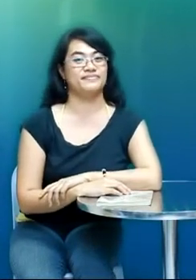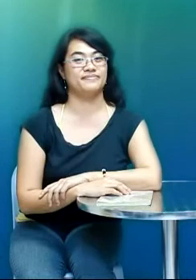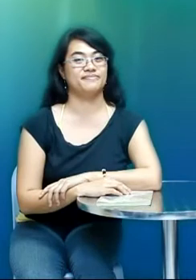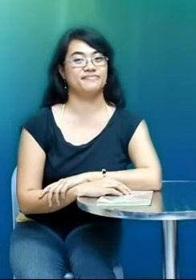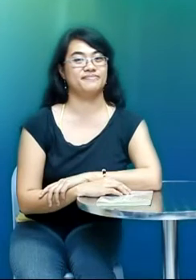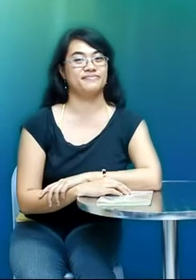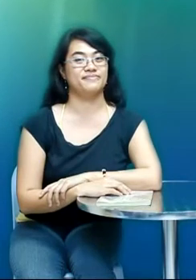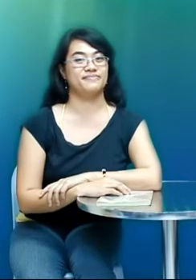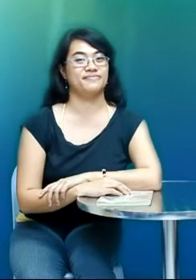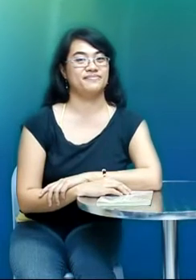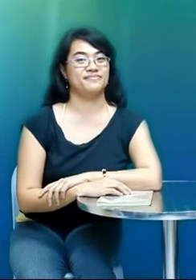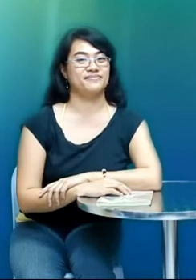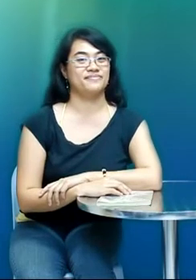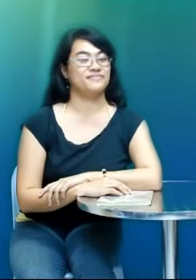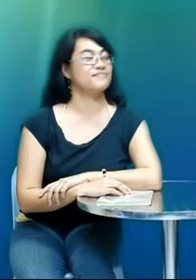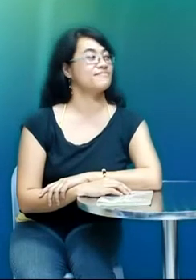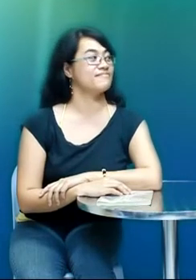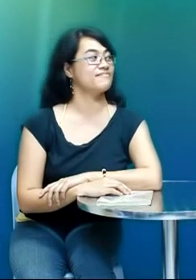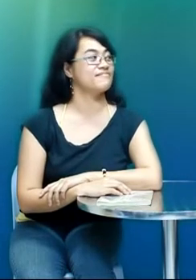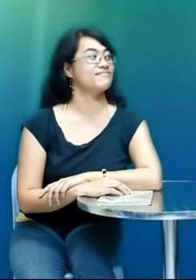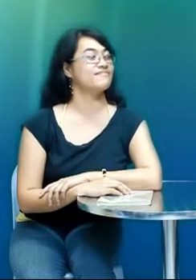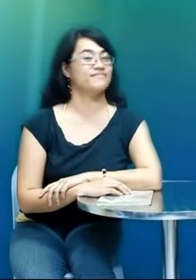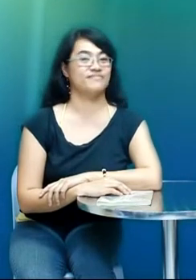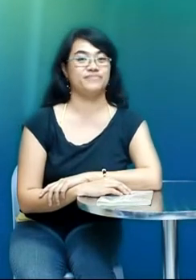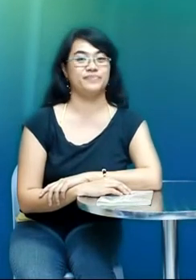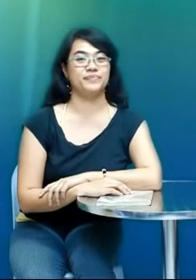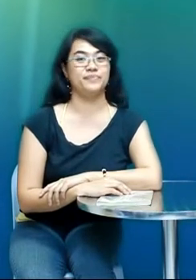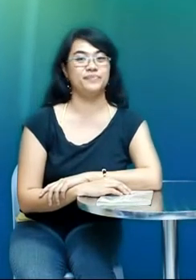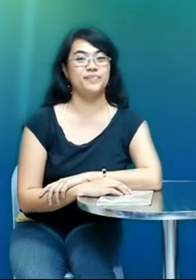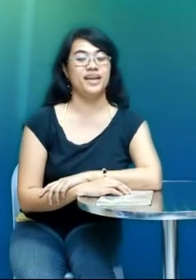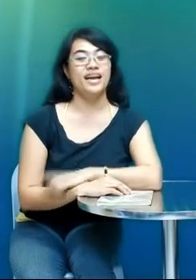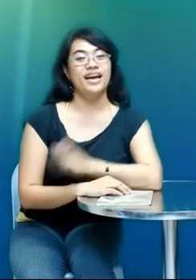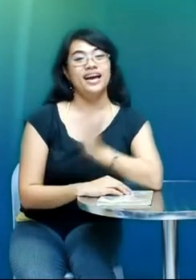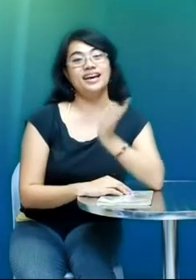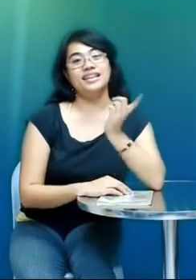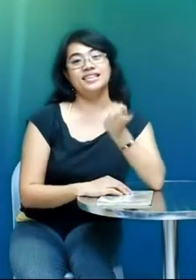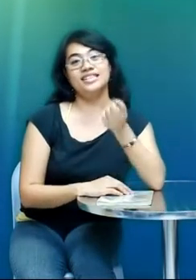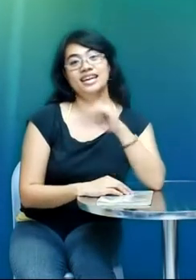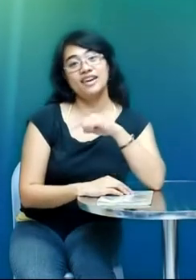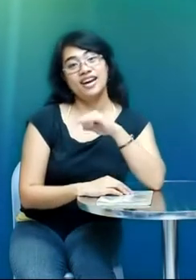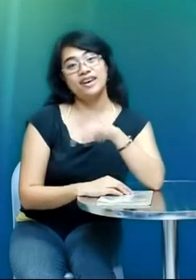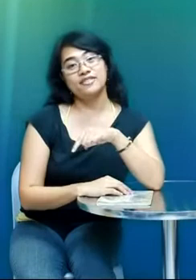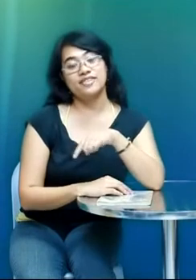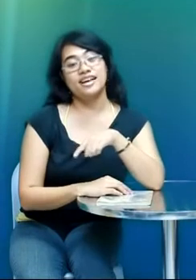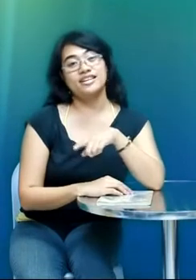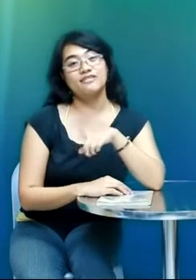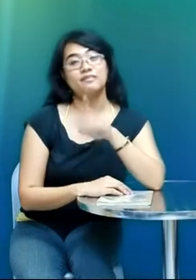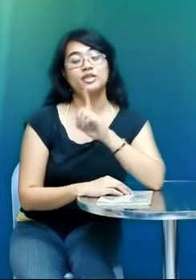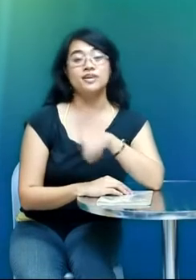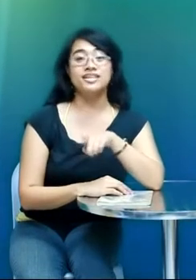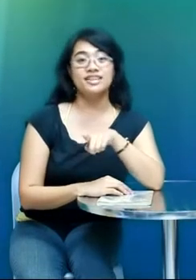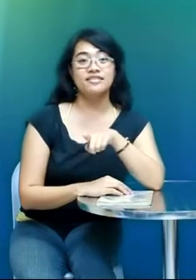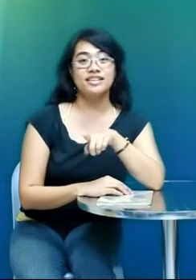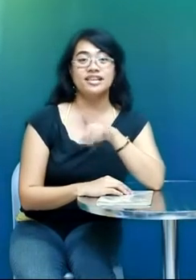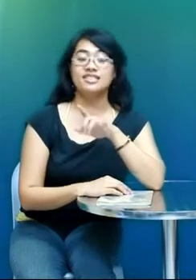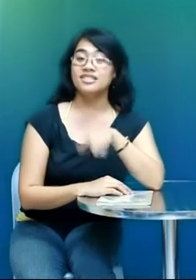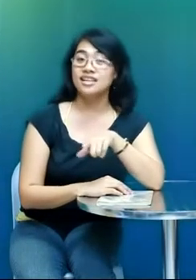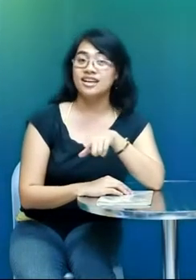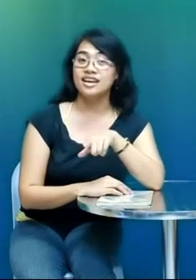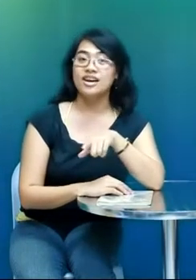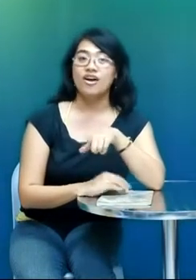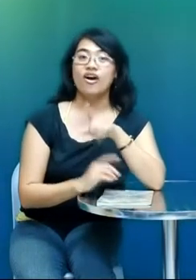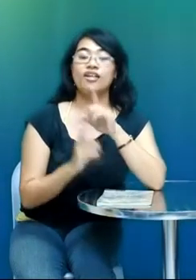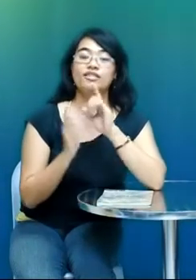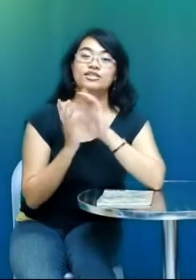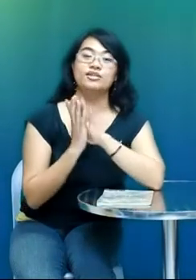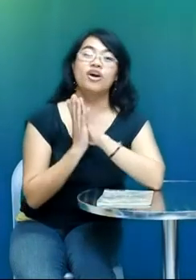public declaration of your faith. November 26th, Cebu City Sports Club. And the day right after that, November 27th, that's a